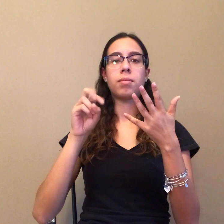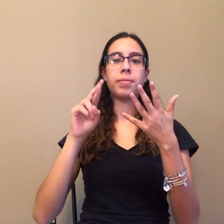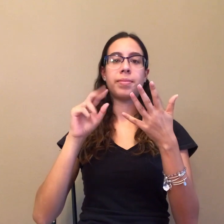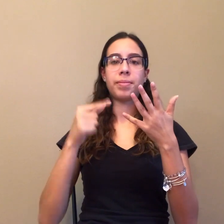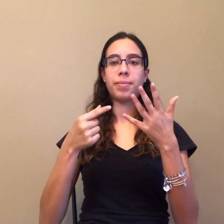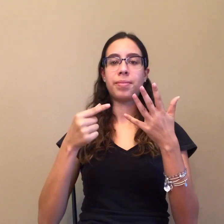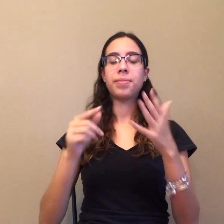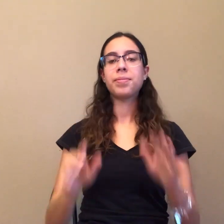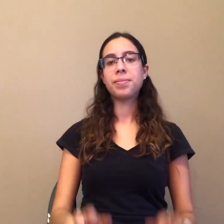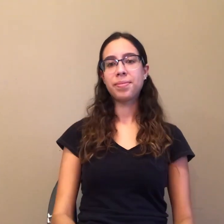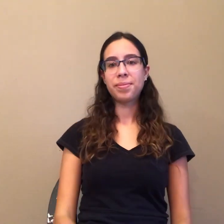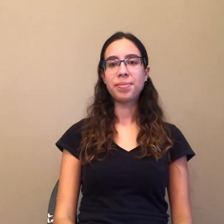www.ceid.org.